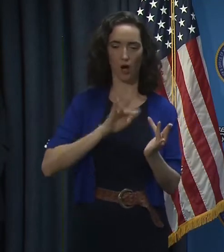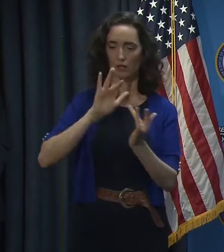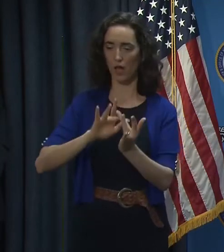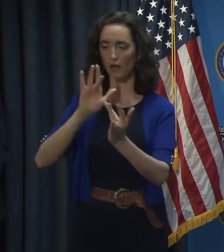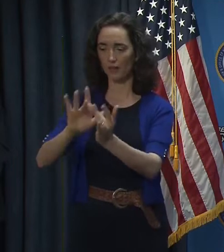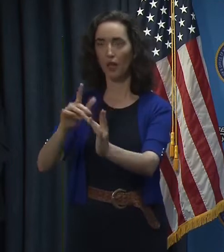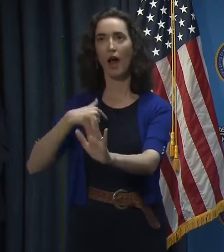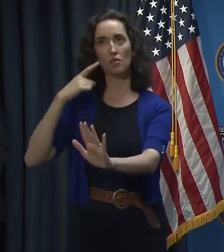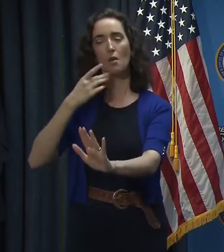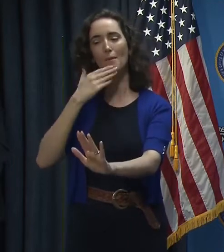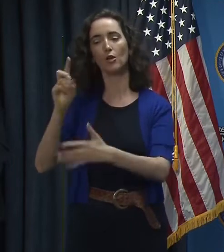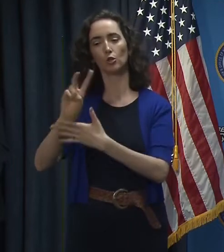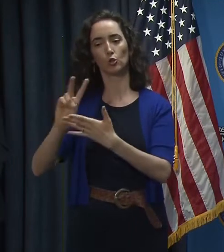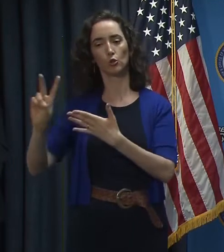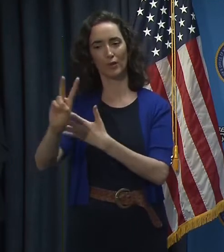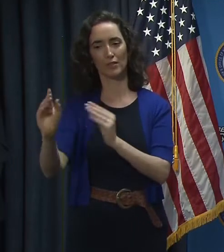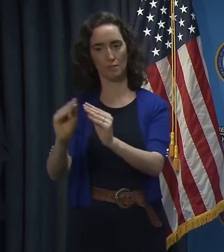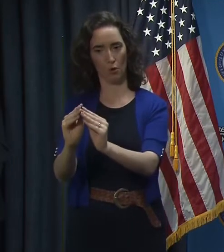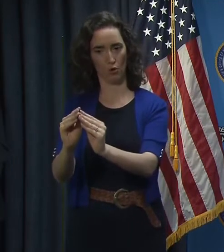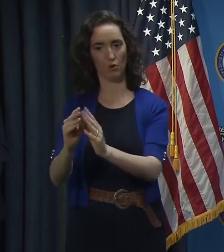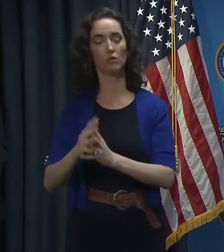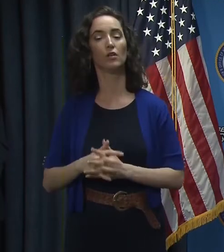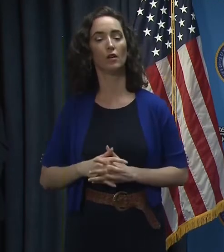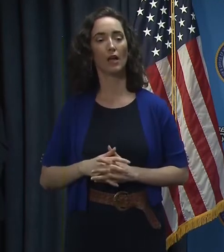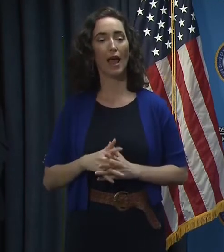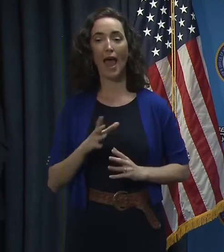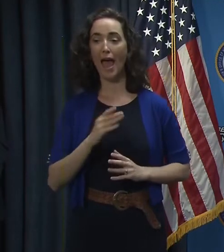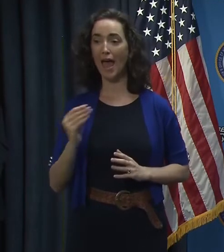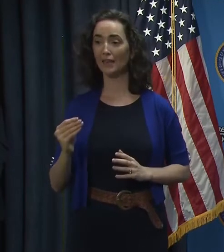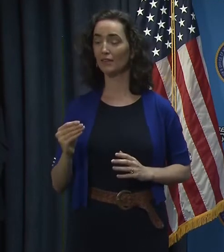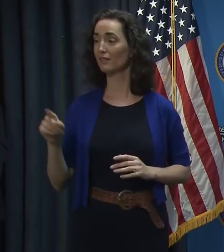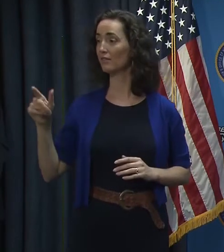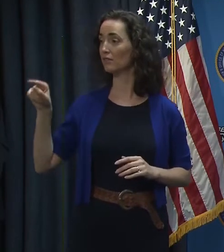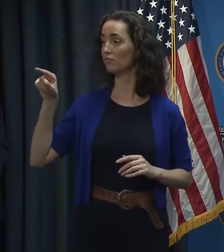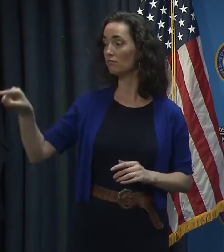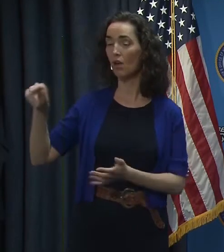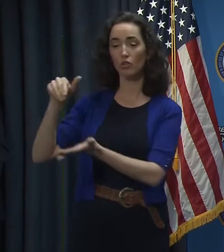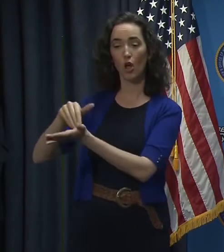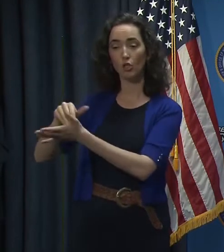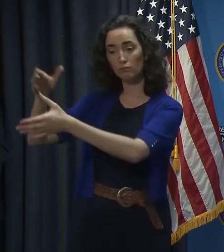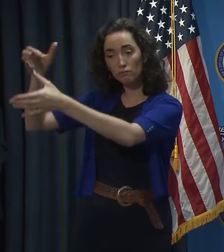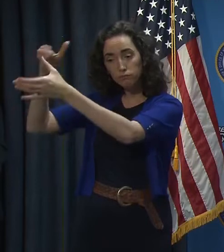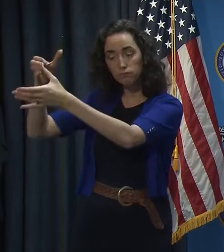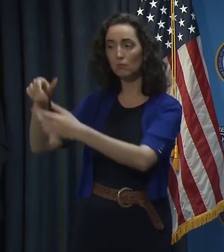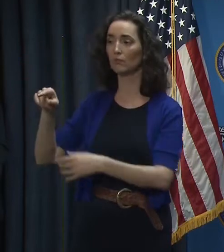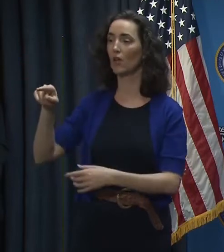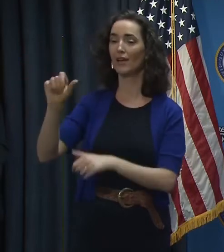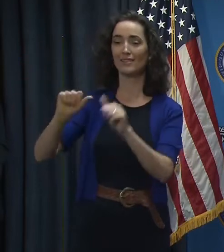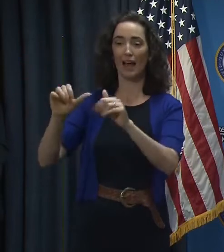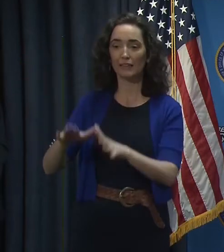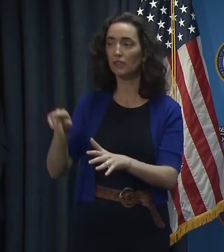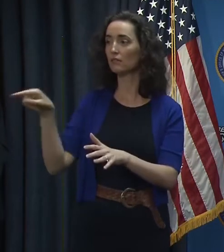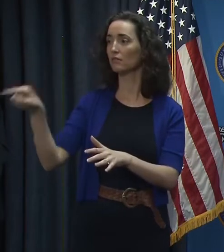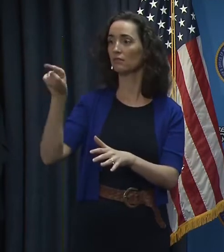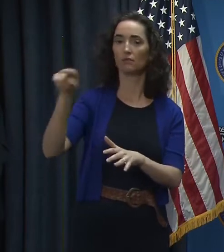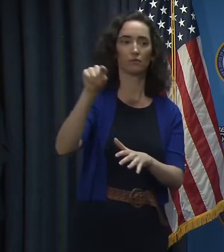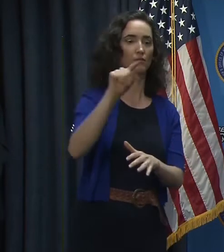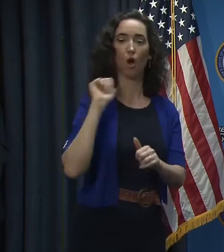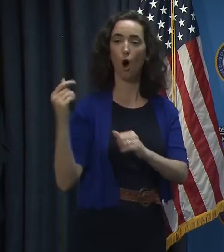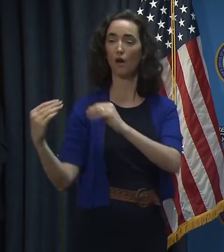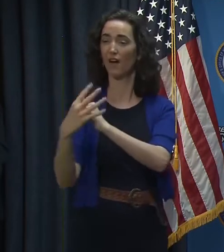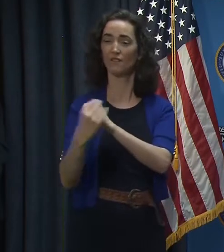weeks. And there was not a single person who was a medical doctor or scientist advising